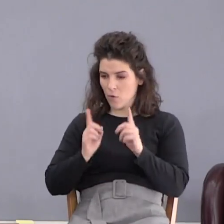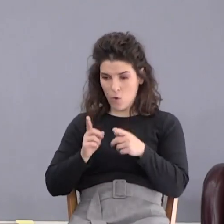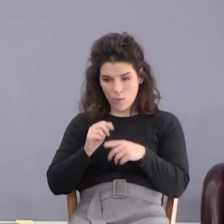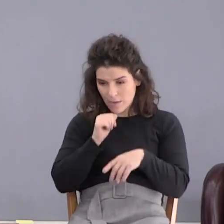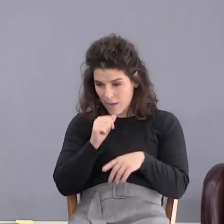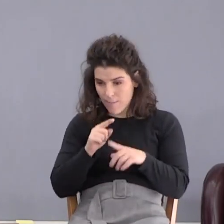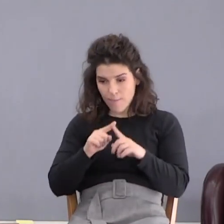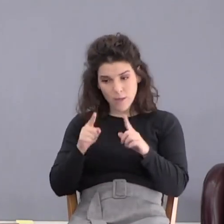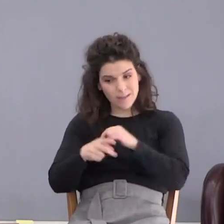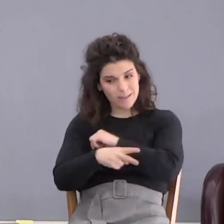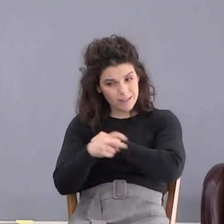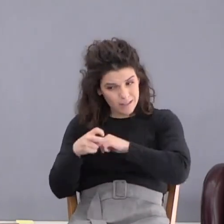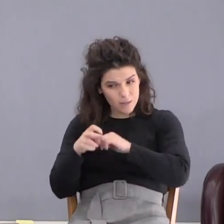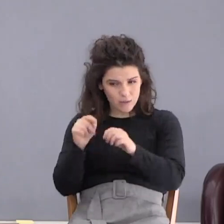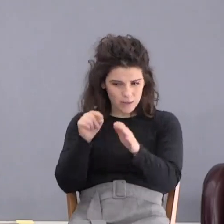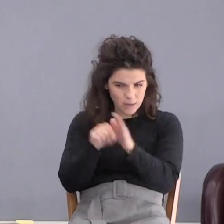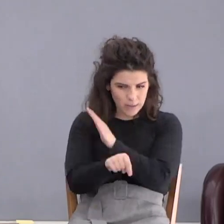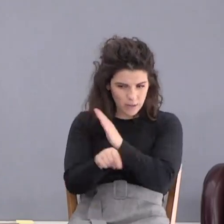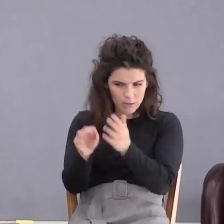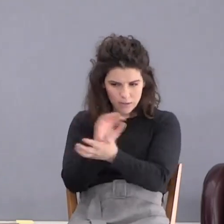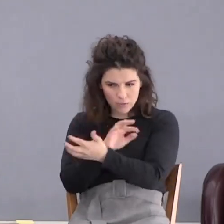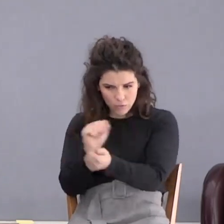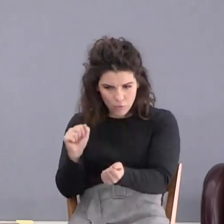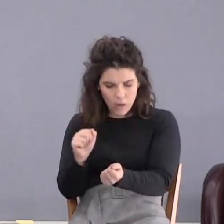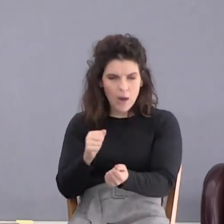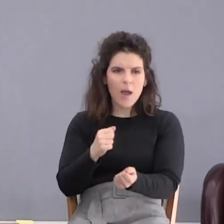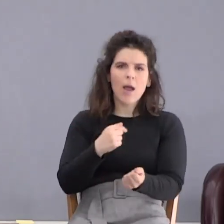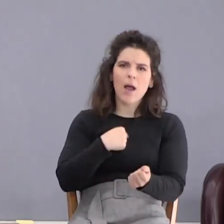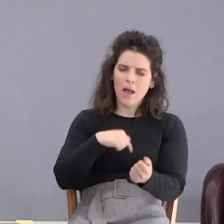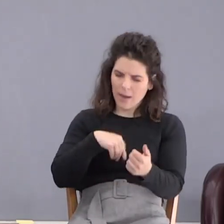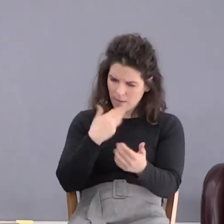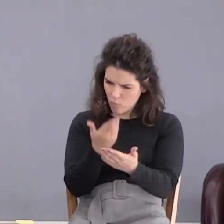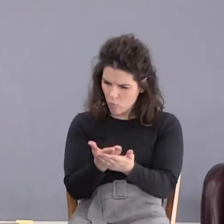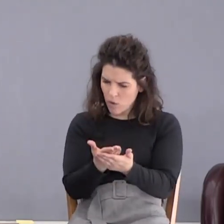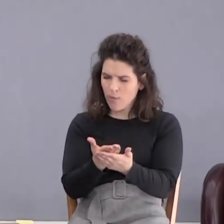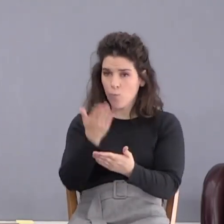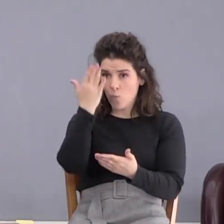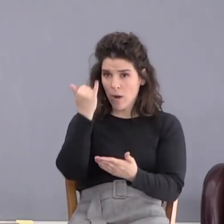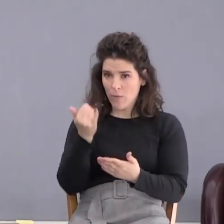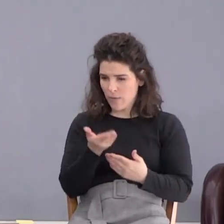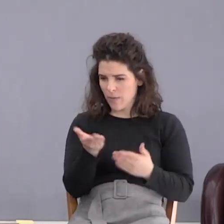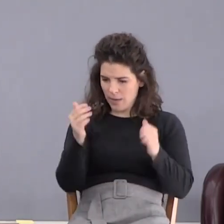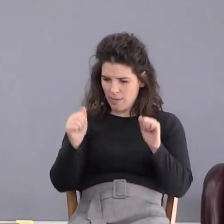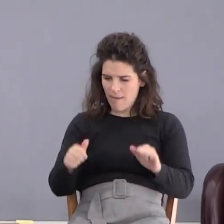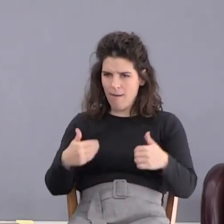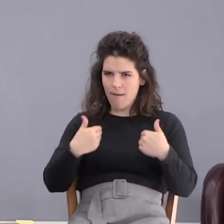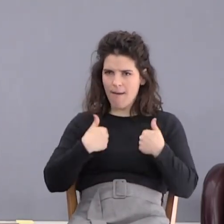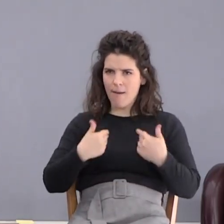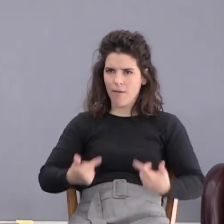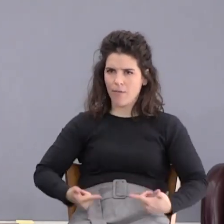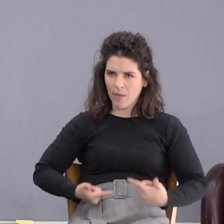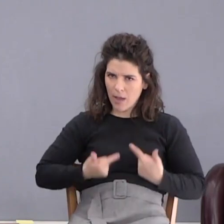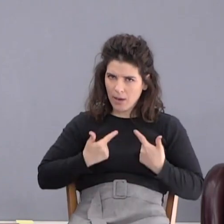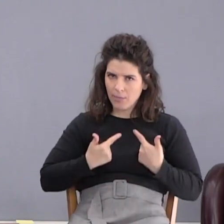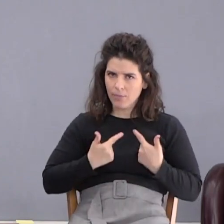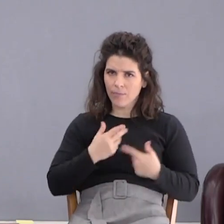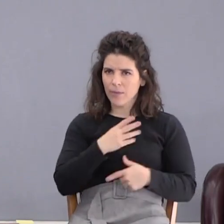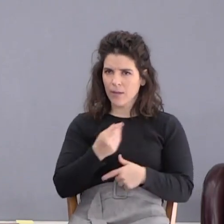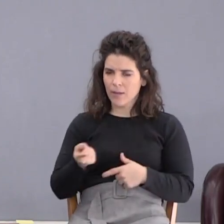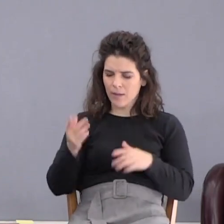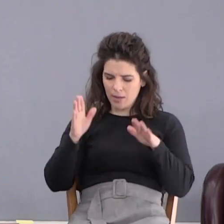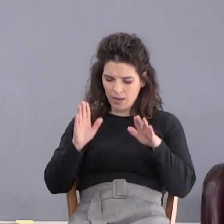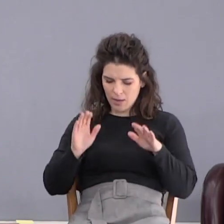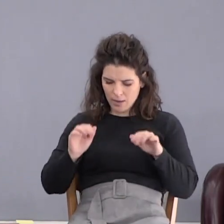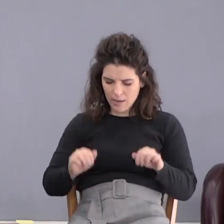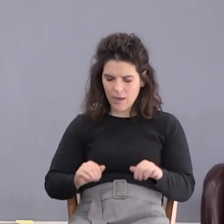steal and to kill and to destroy. I am come that they might have life, and that they